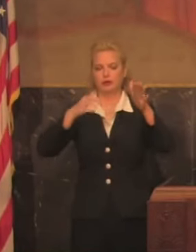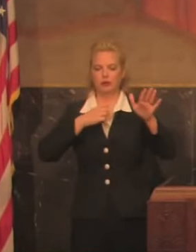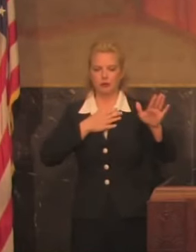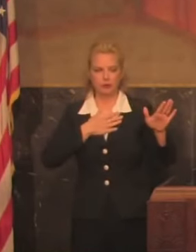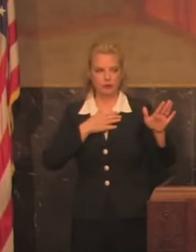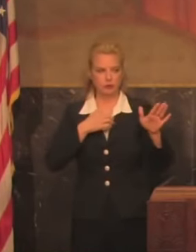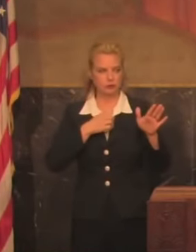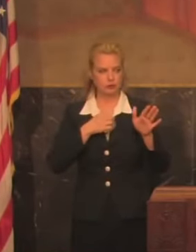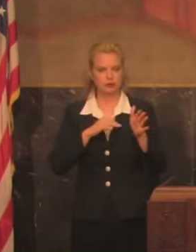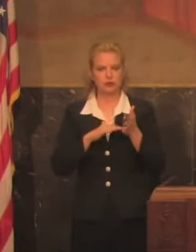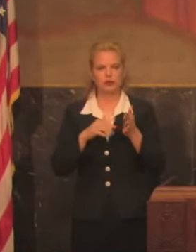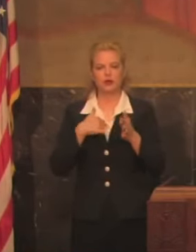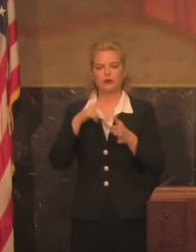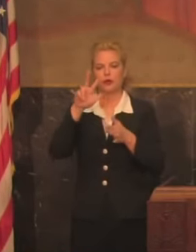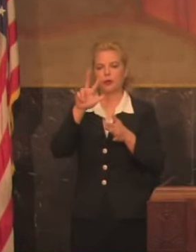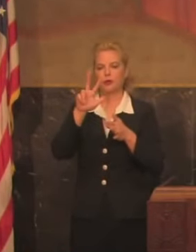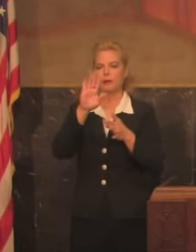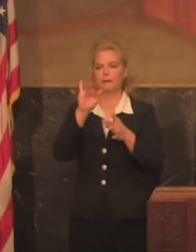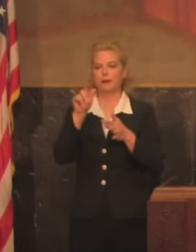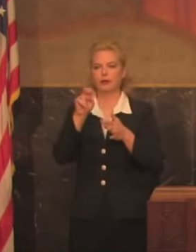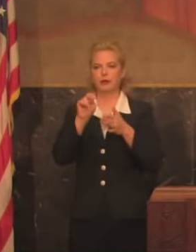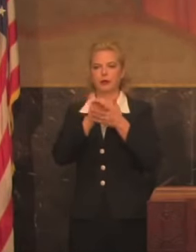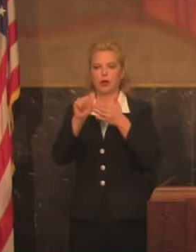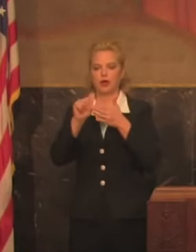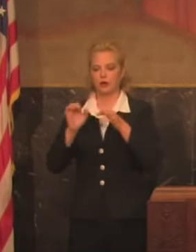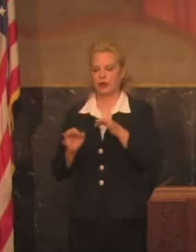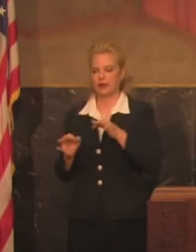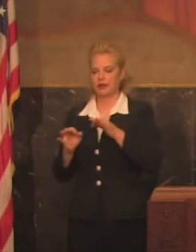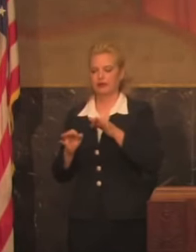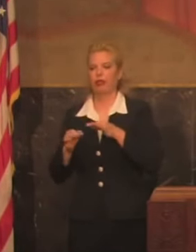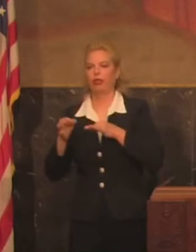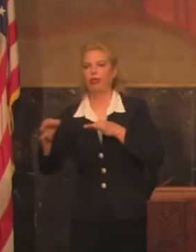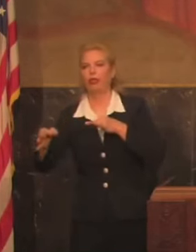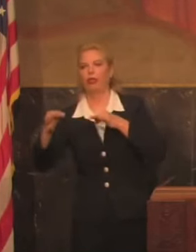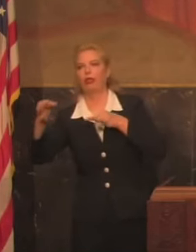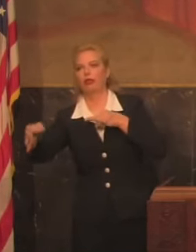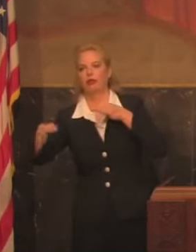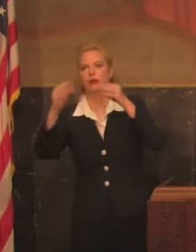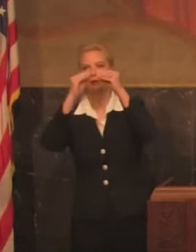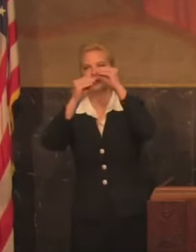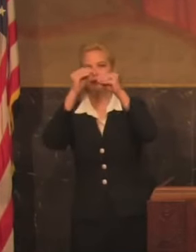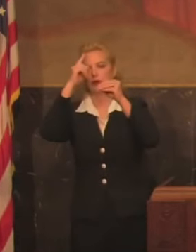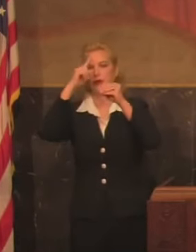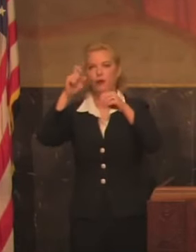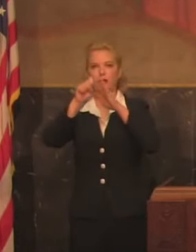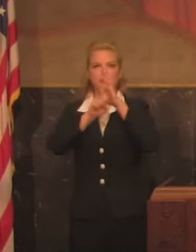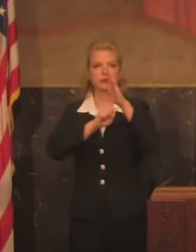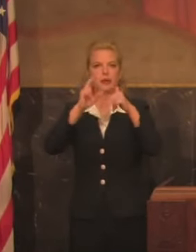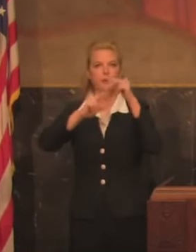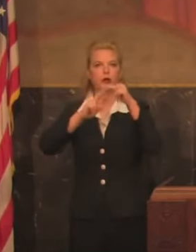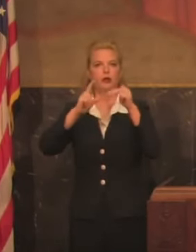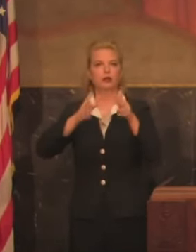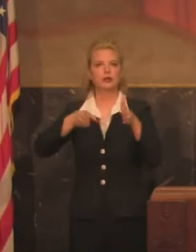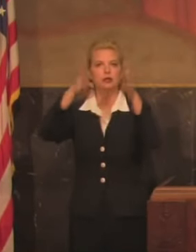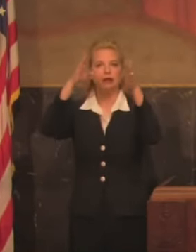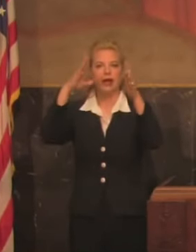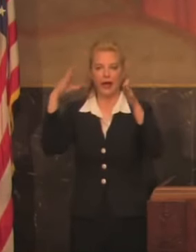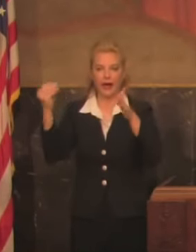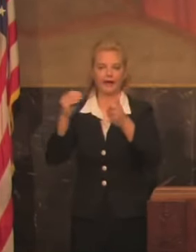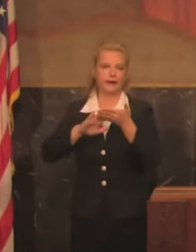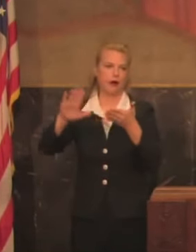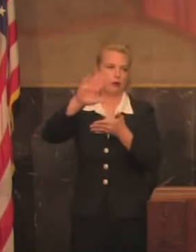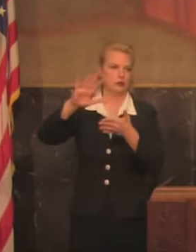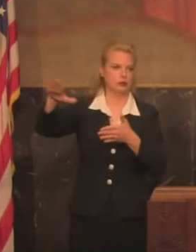we currently have a $3 billion deferred maintenance backlog on state buildings and college campuses. I have